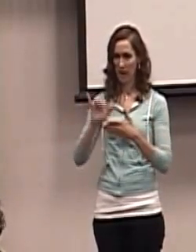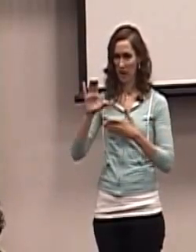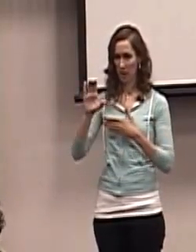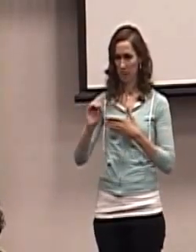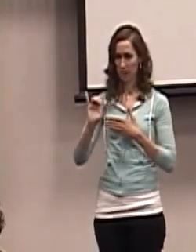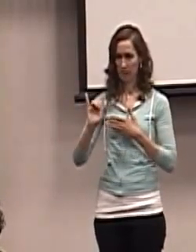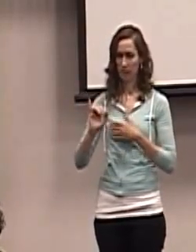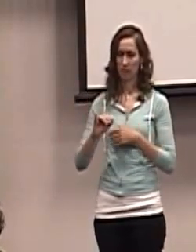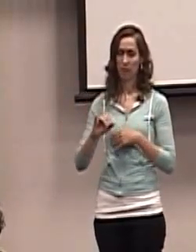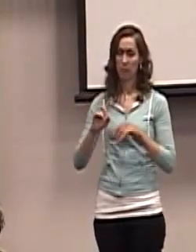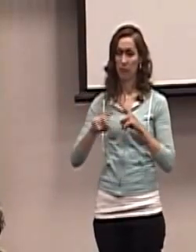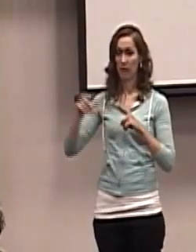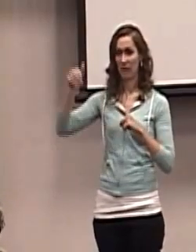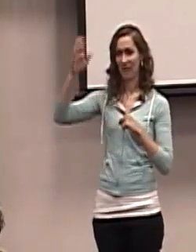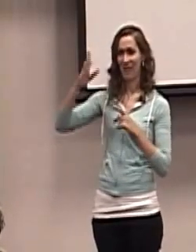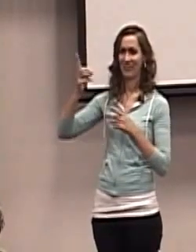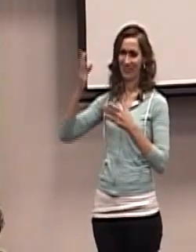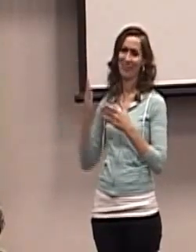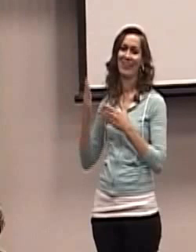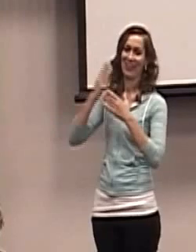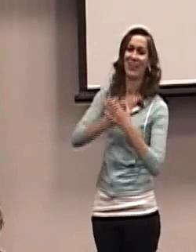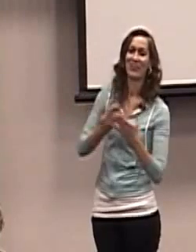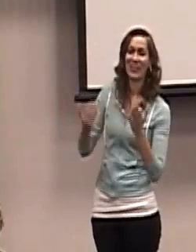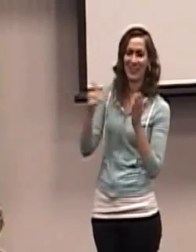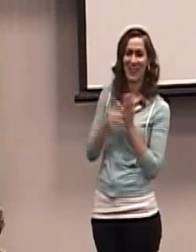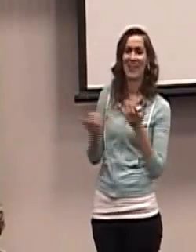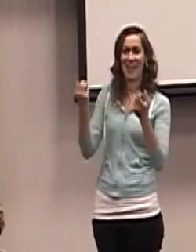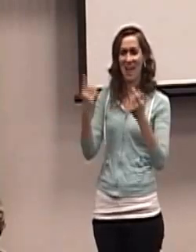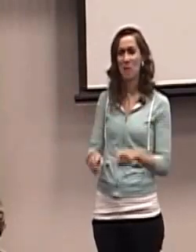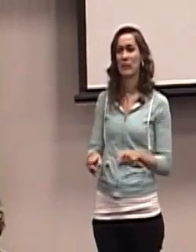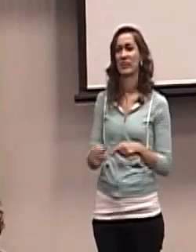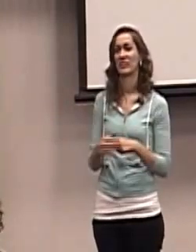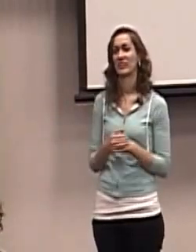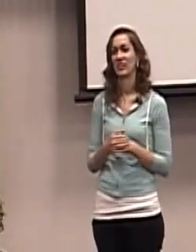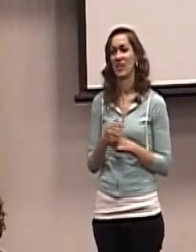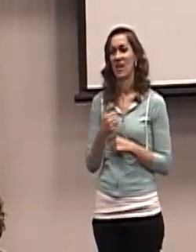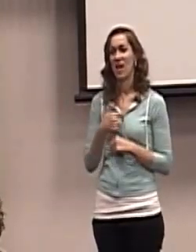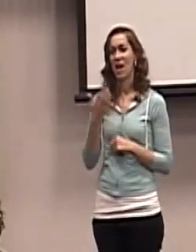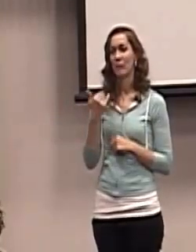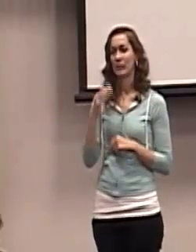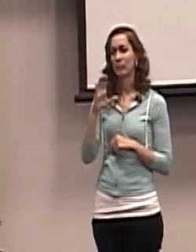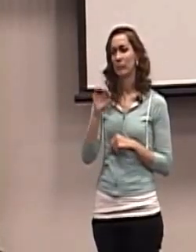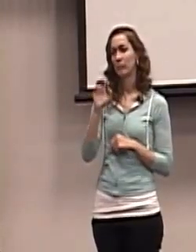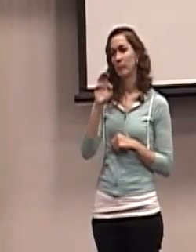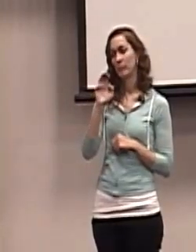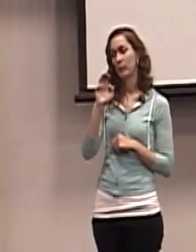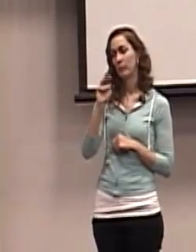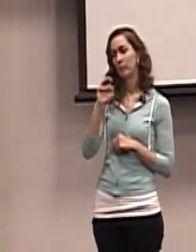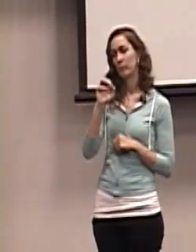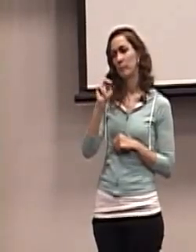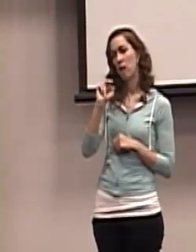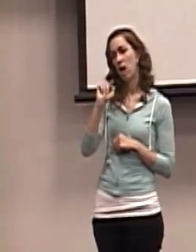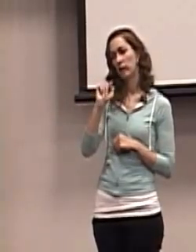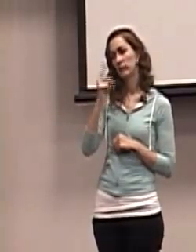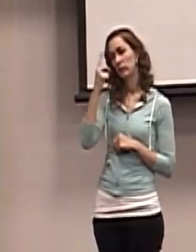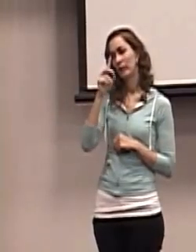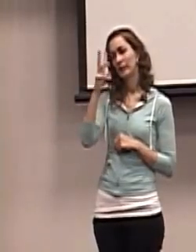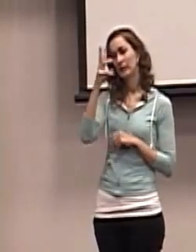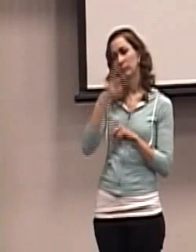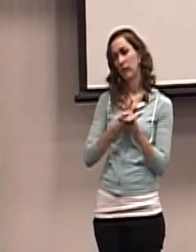but God intervened again, and it happened. I was at Beaumont for about 6